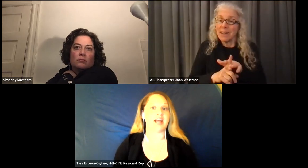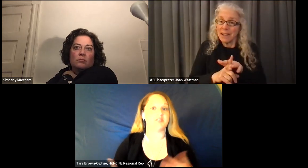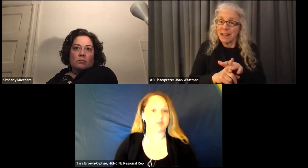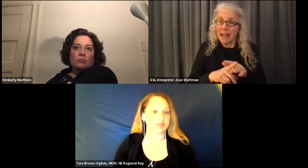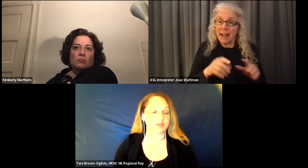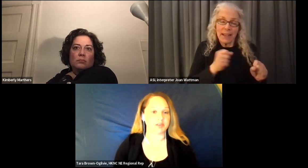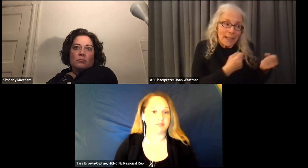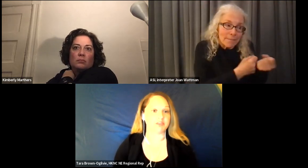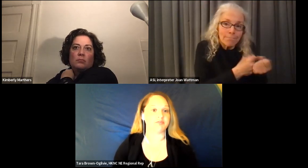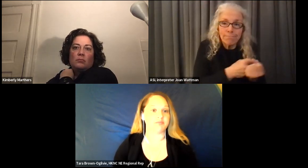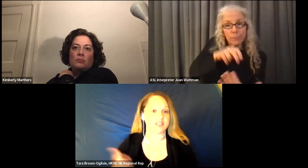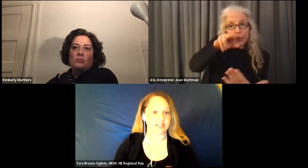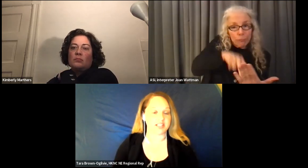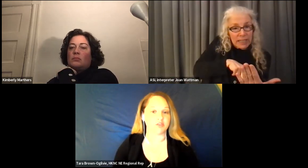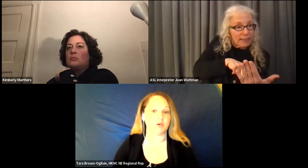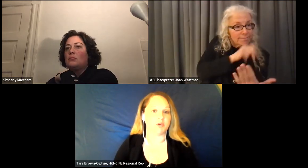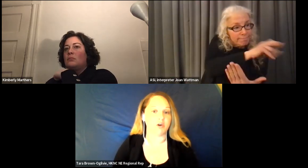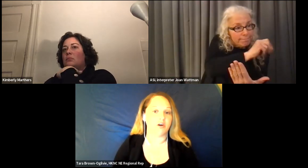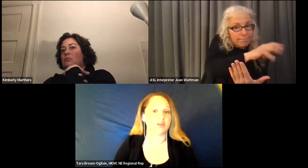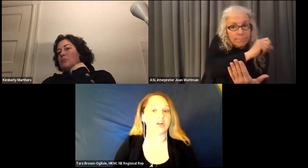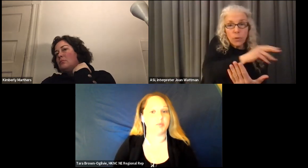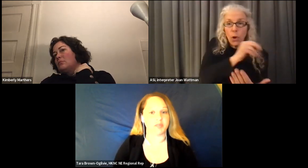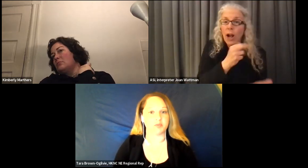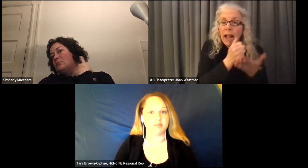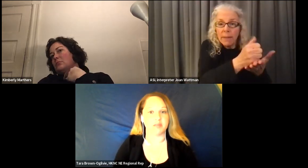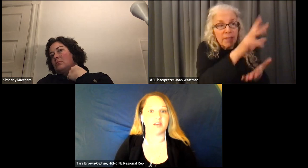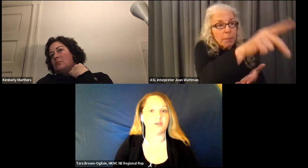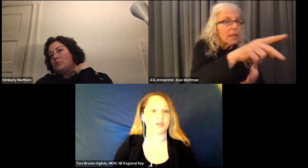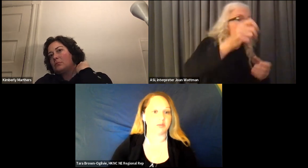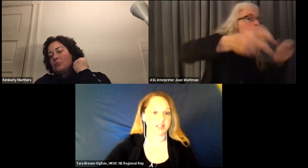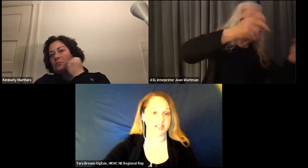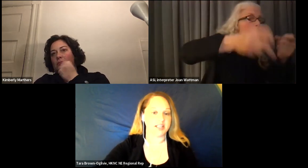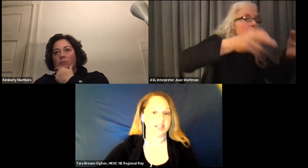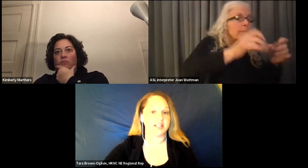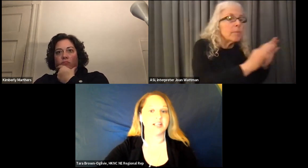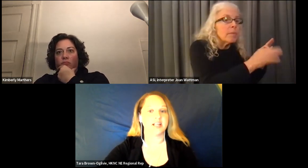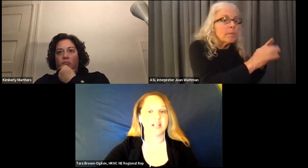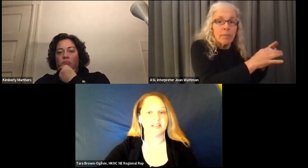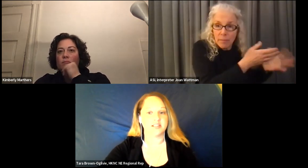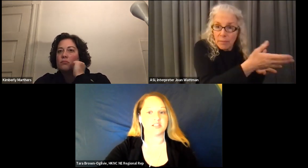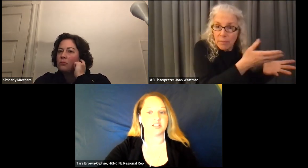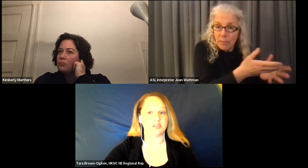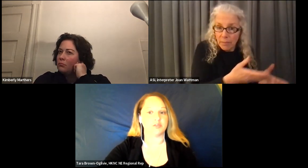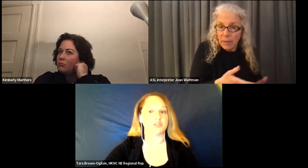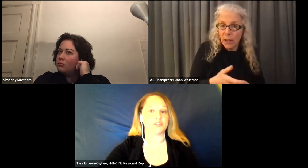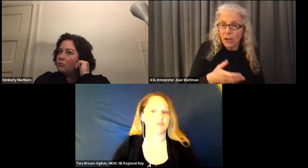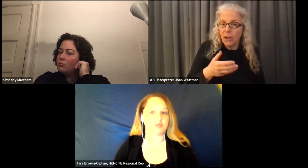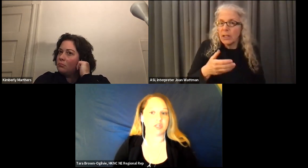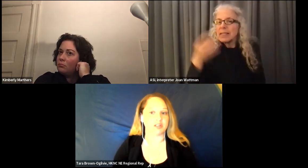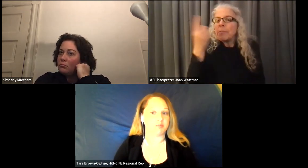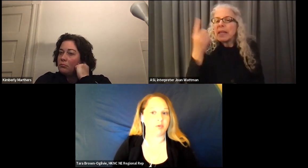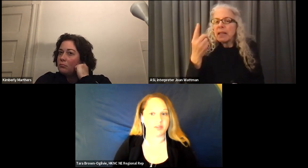to have someone be able to facilitate a phone call or help them read mail or get what they need, I think is just a